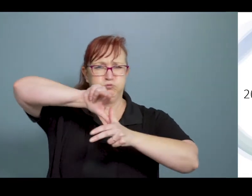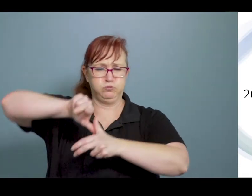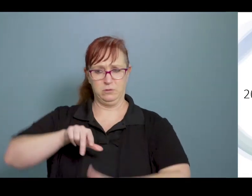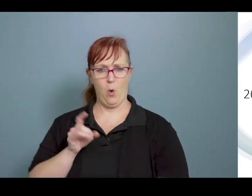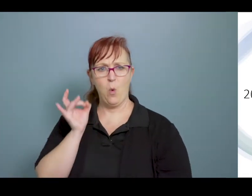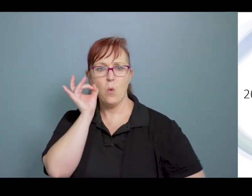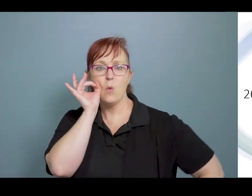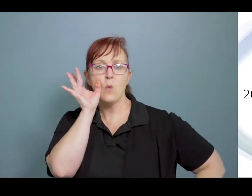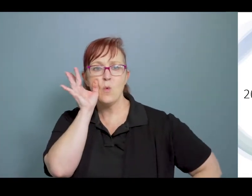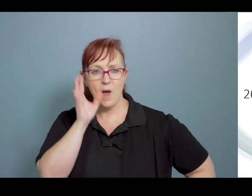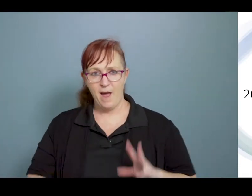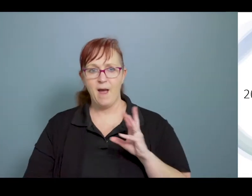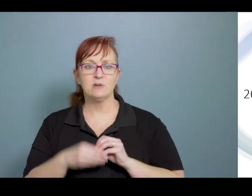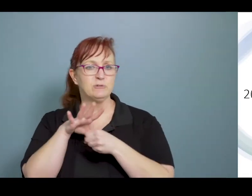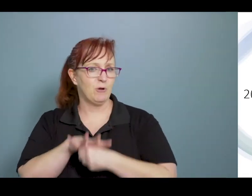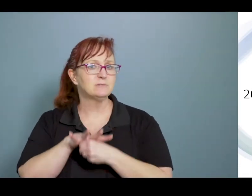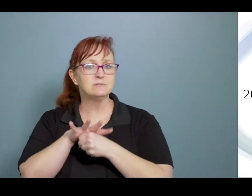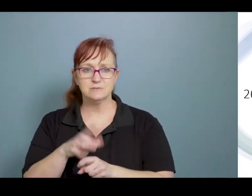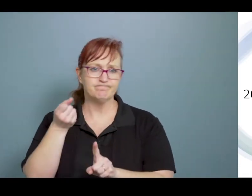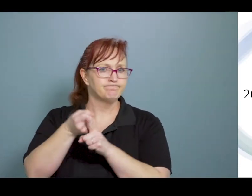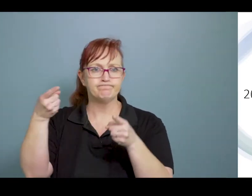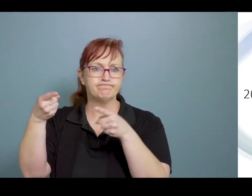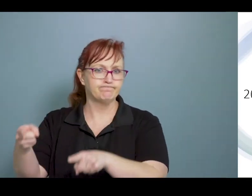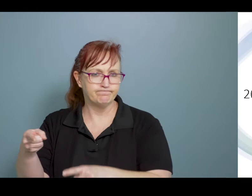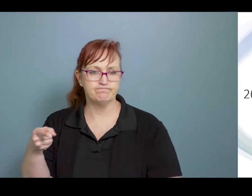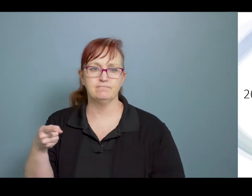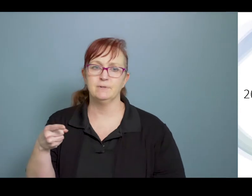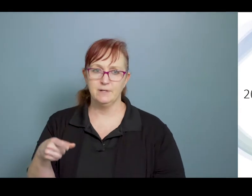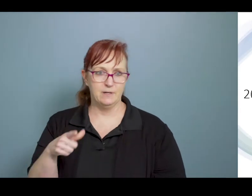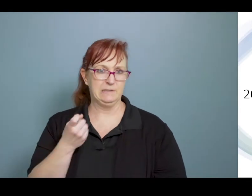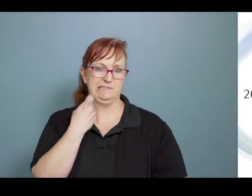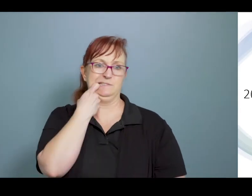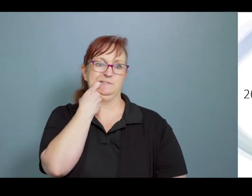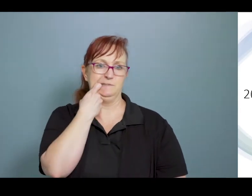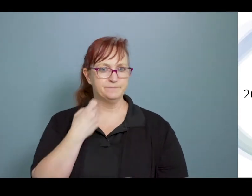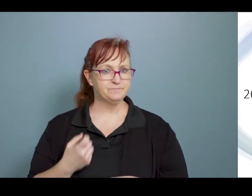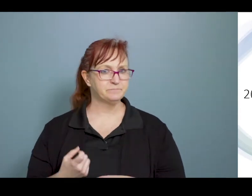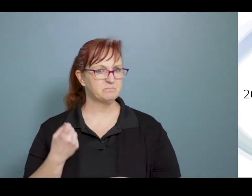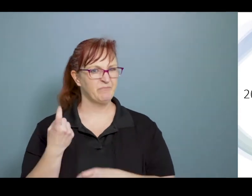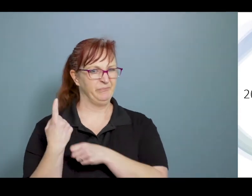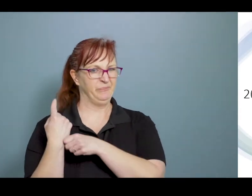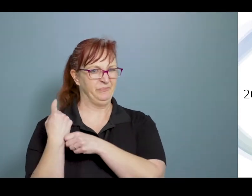had additional incidental stressors in the last year.